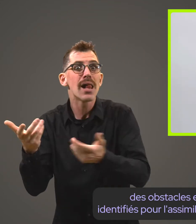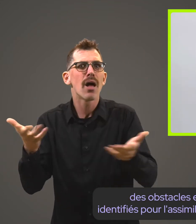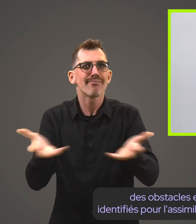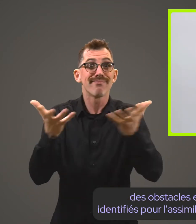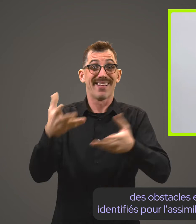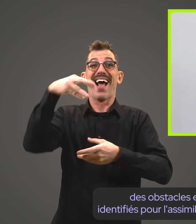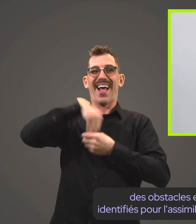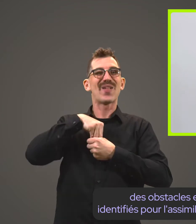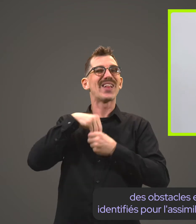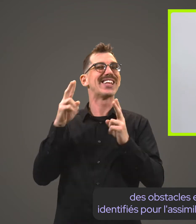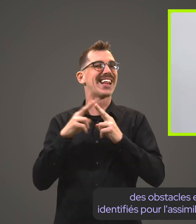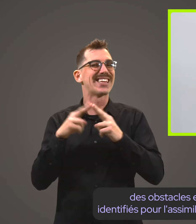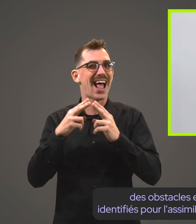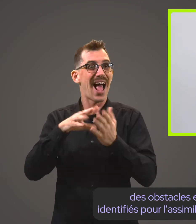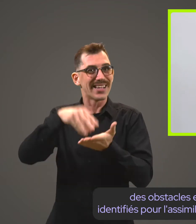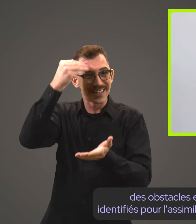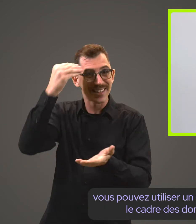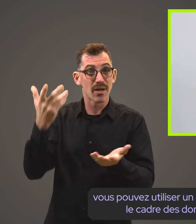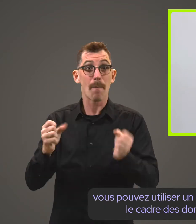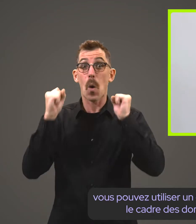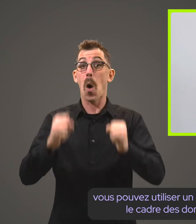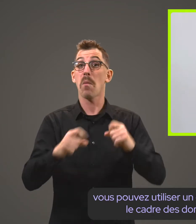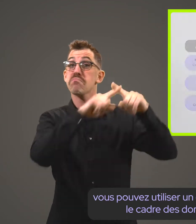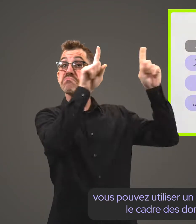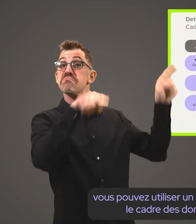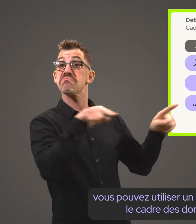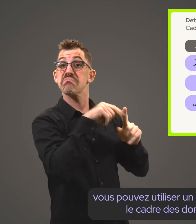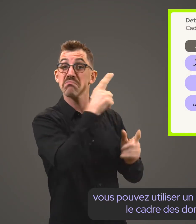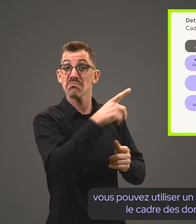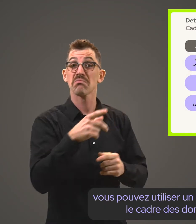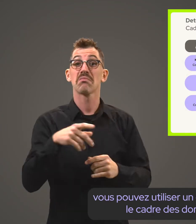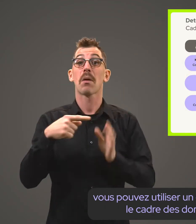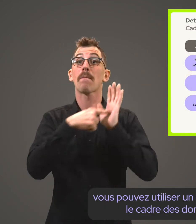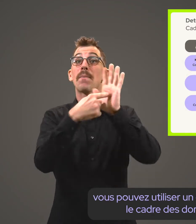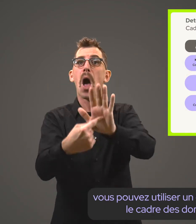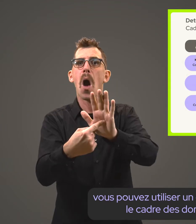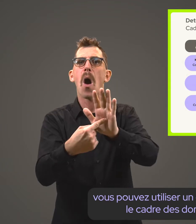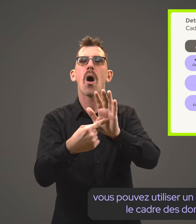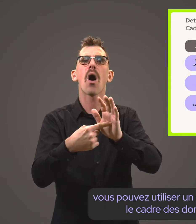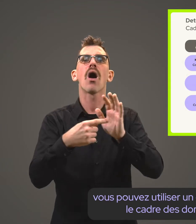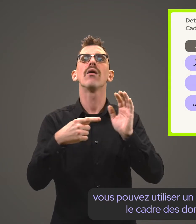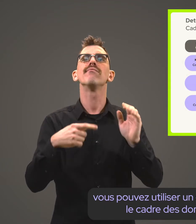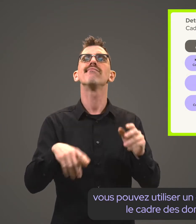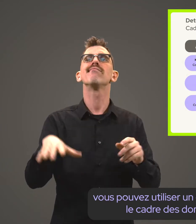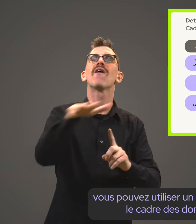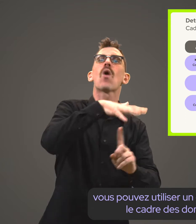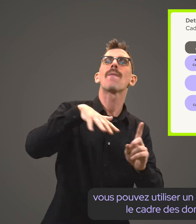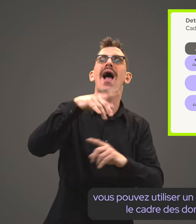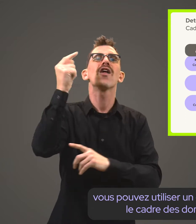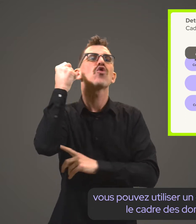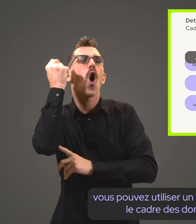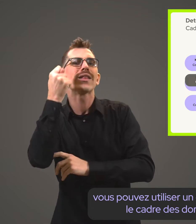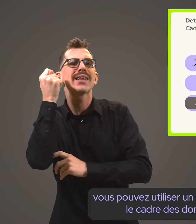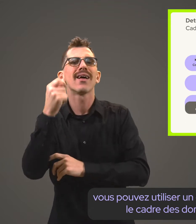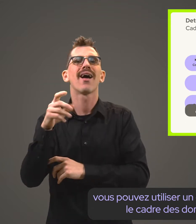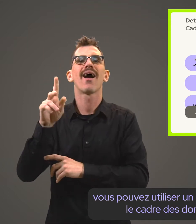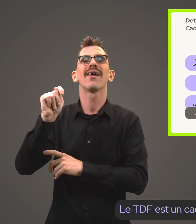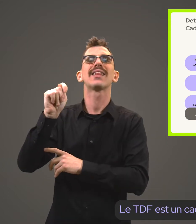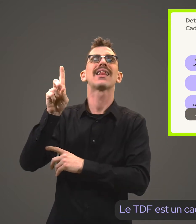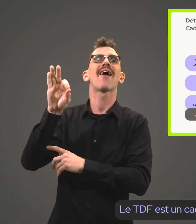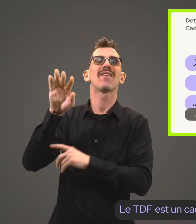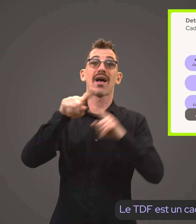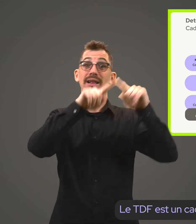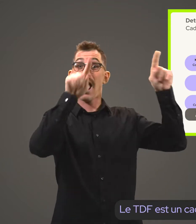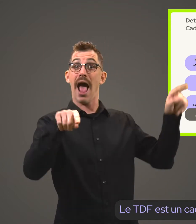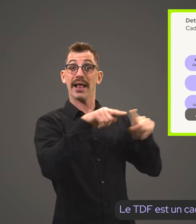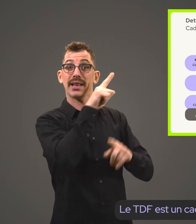and facilitators to knowledge uptake, you can use a determinant framework such as the Theoretical Domains Framework.